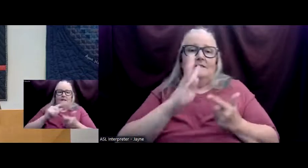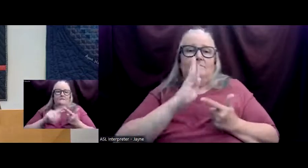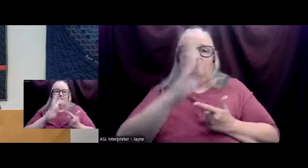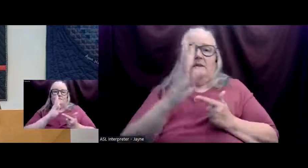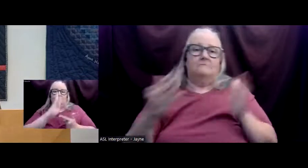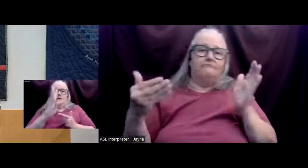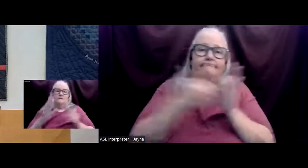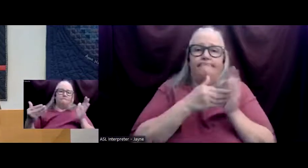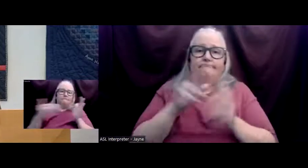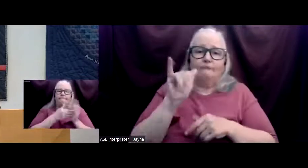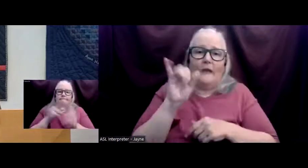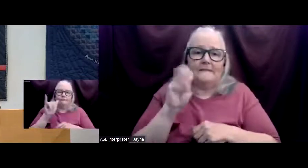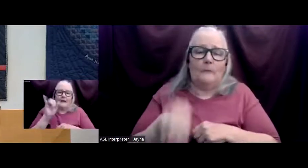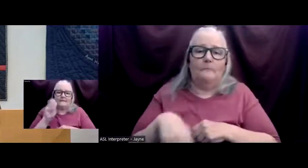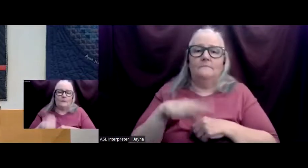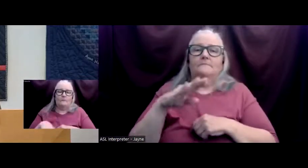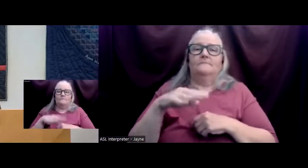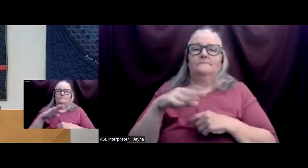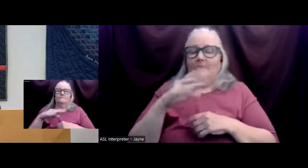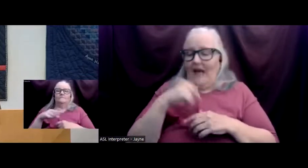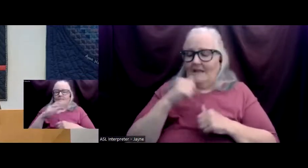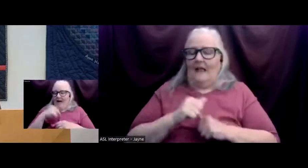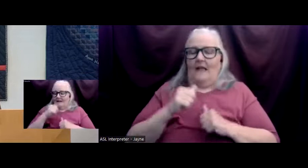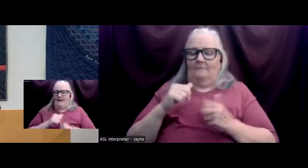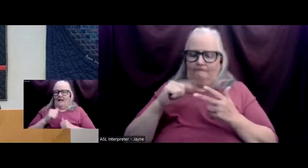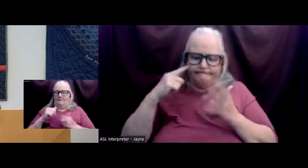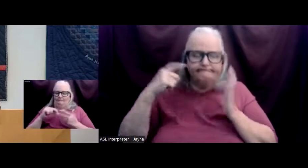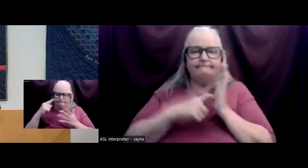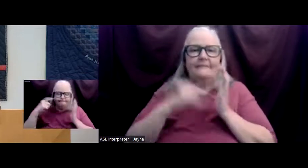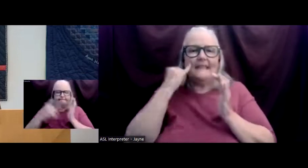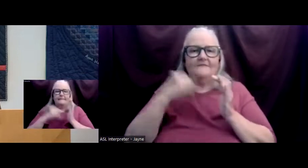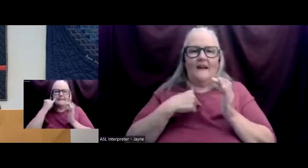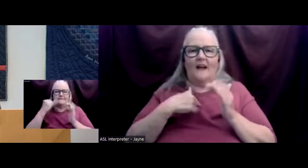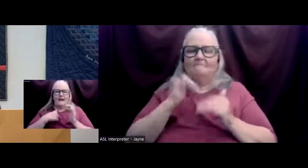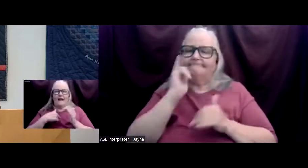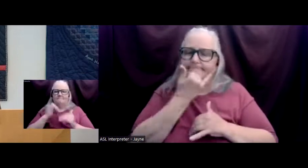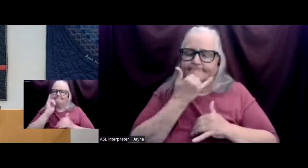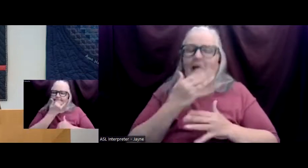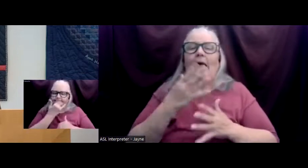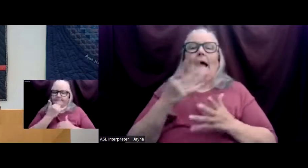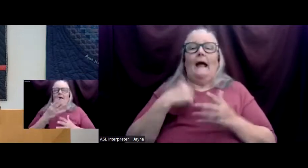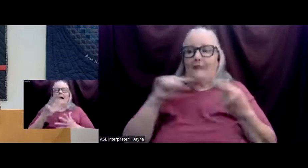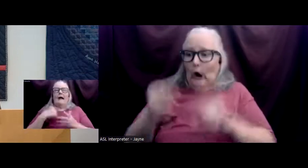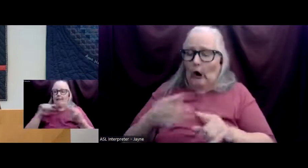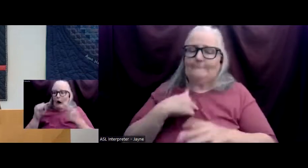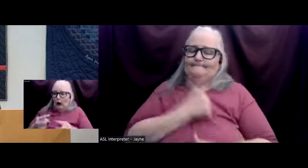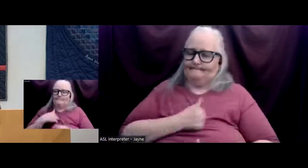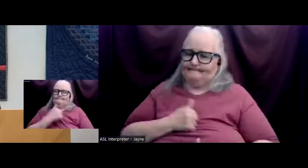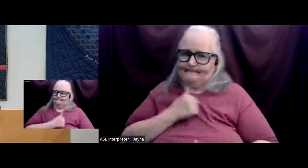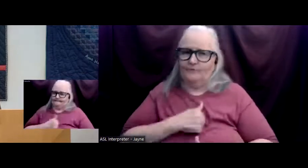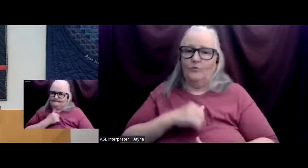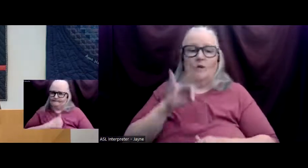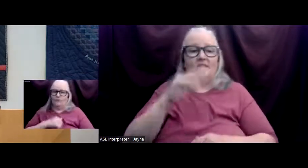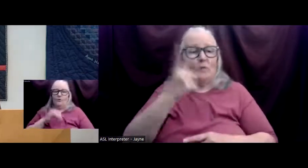racism. I can recognize when I've made mistakes and apologize when I hurt people. I can show up for people who need